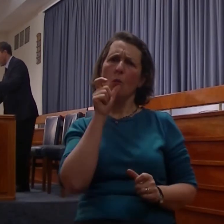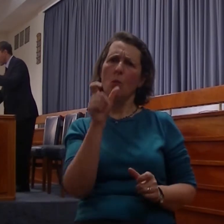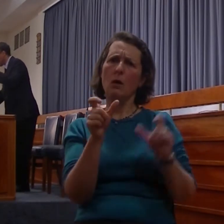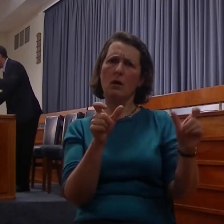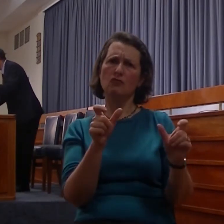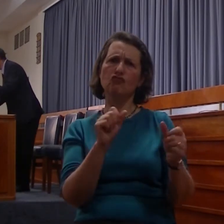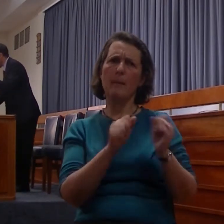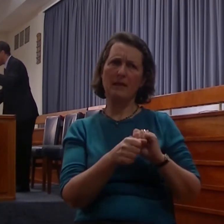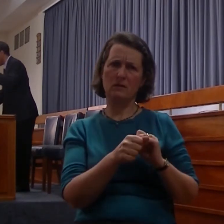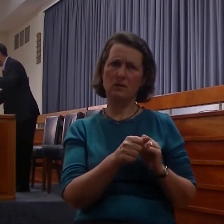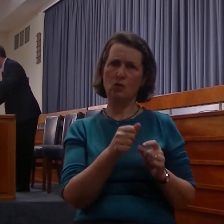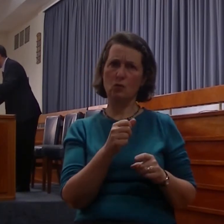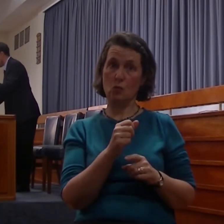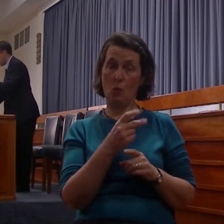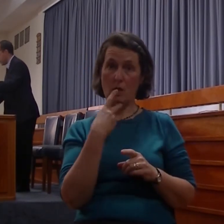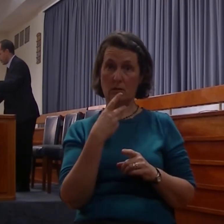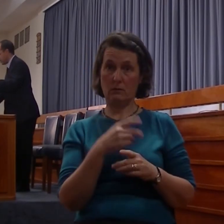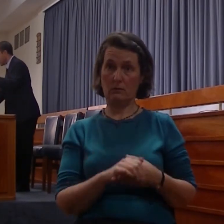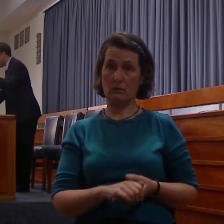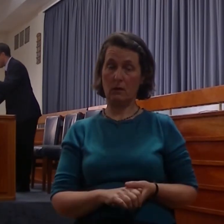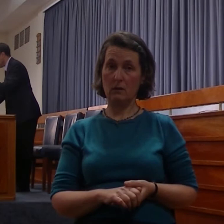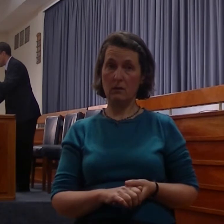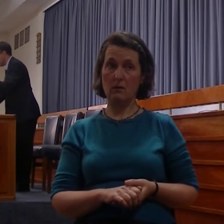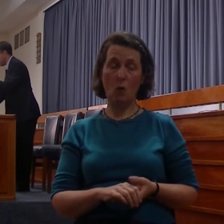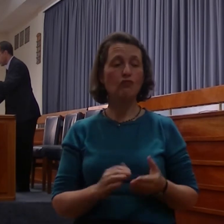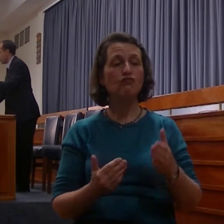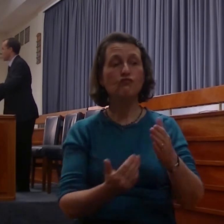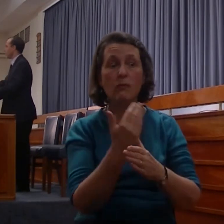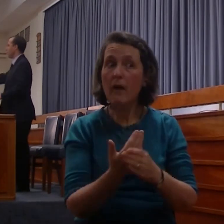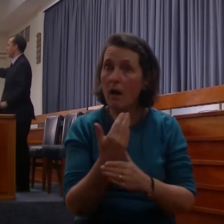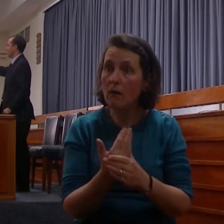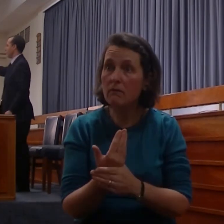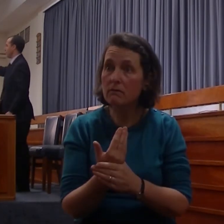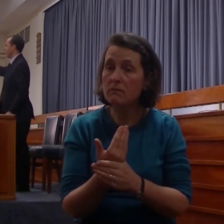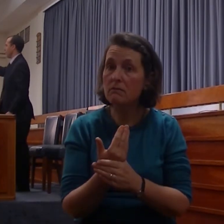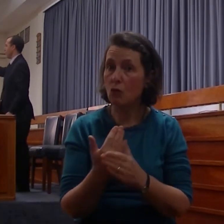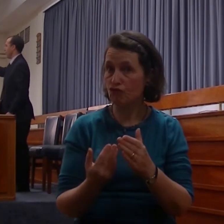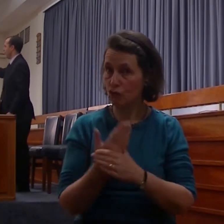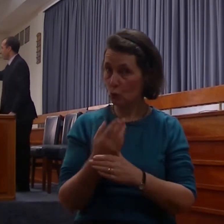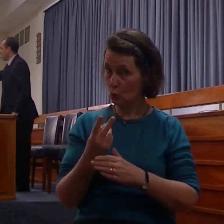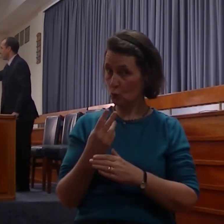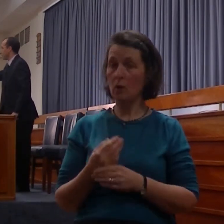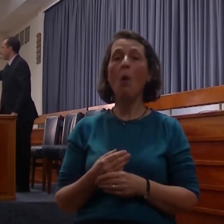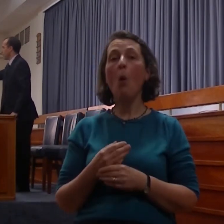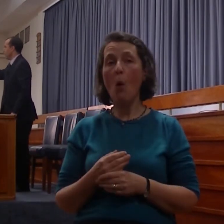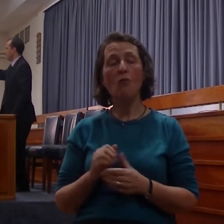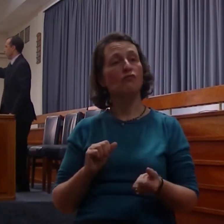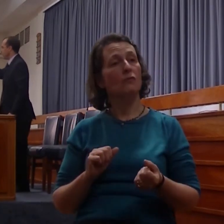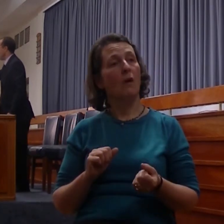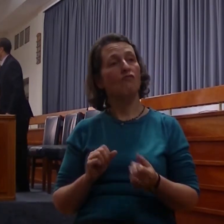repent. Twice the word repent is mentioned there. So remove, or revive, or be